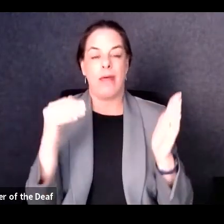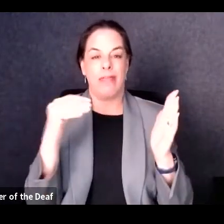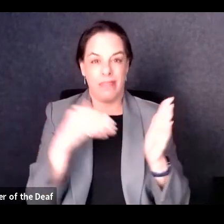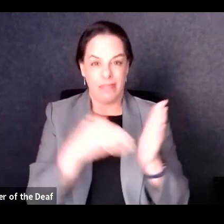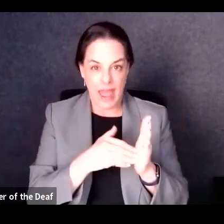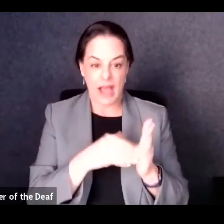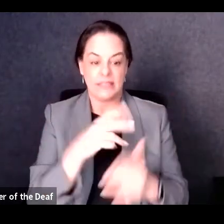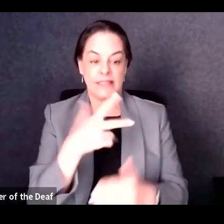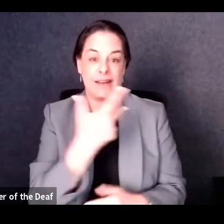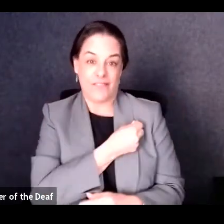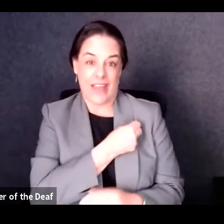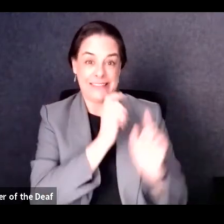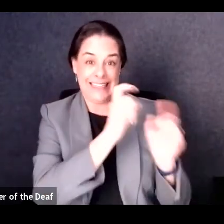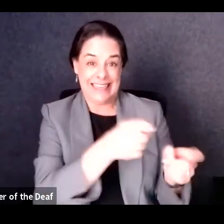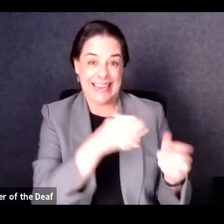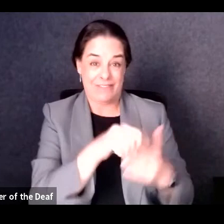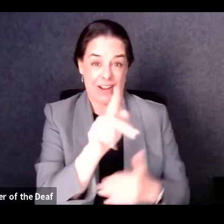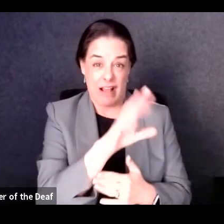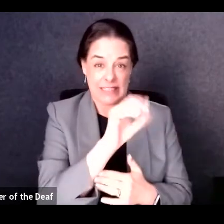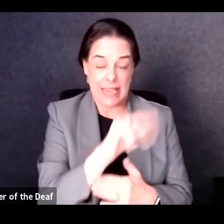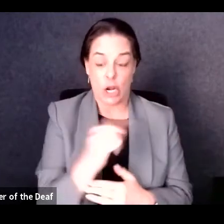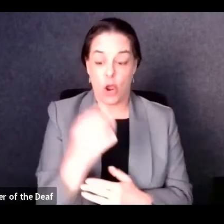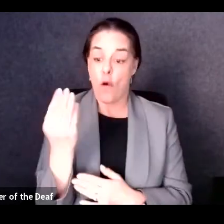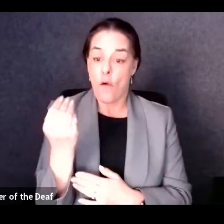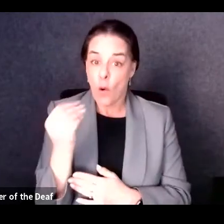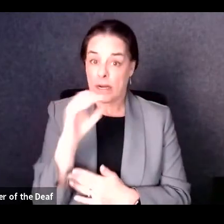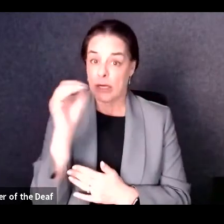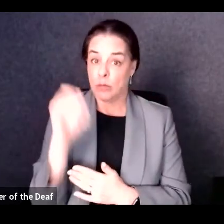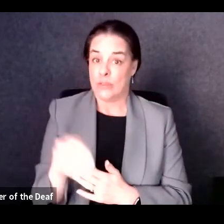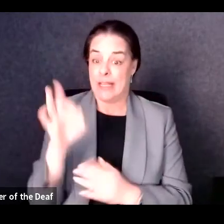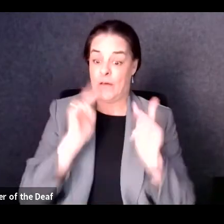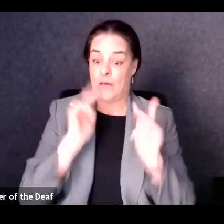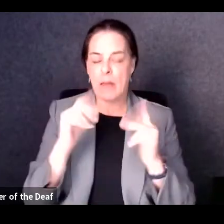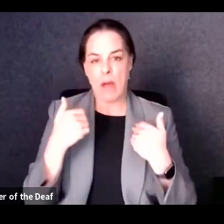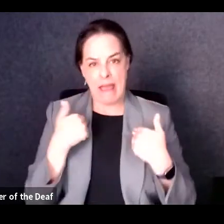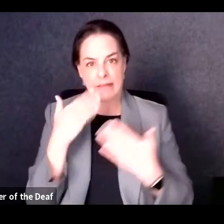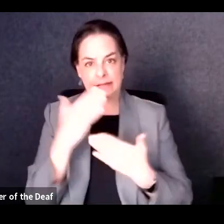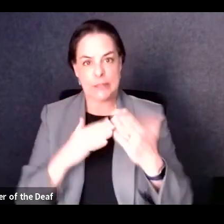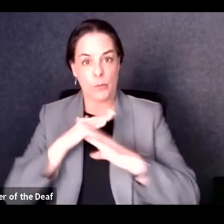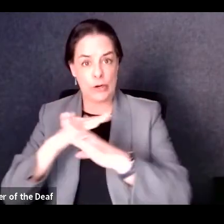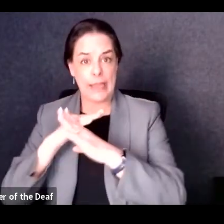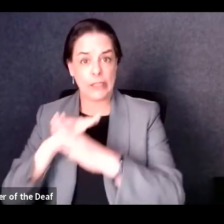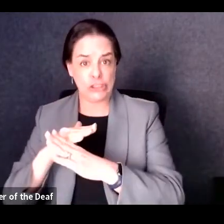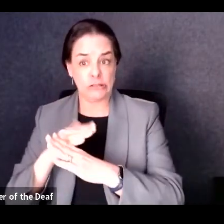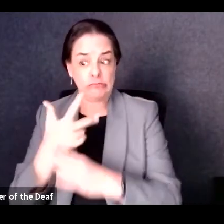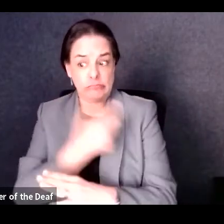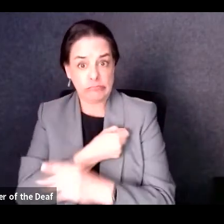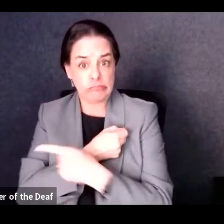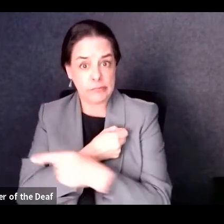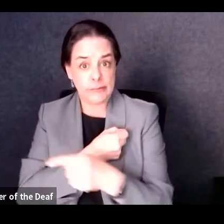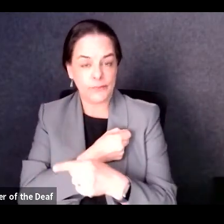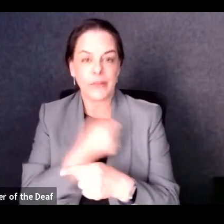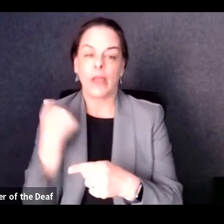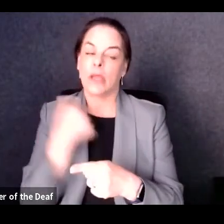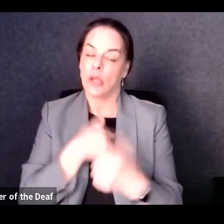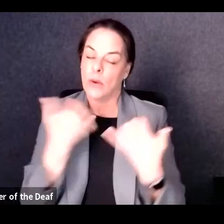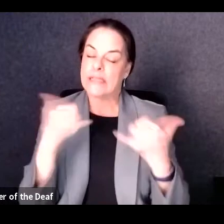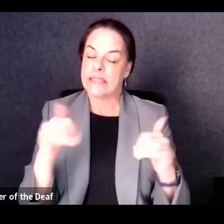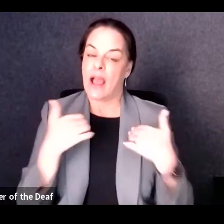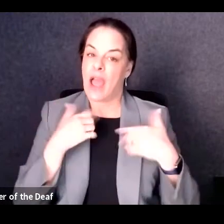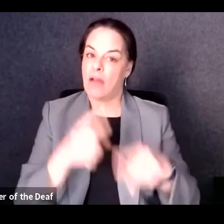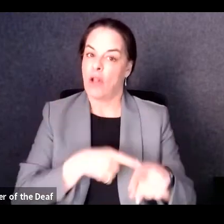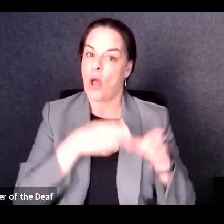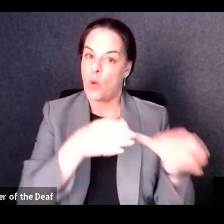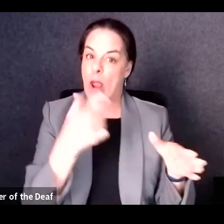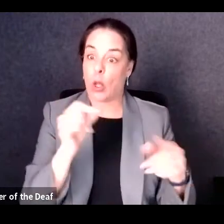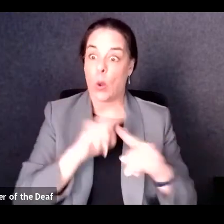nearly 14% of the population has some level of protection. While we still have a ways to go, it is extremely